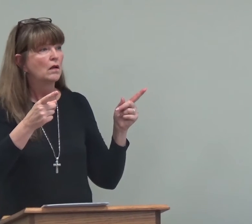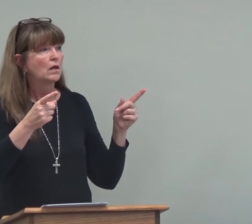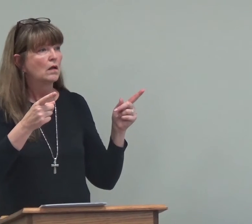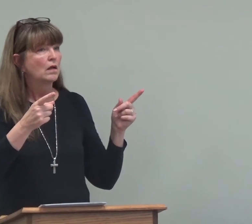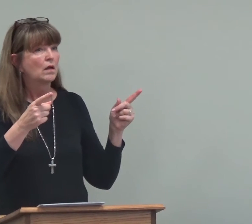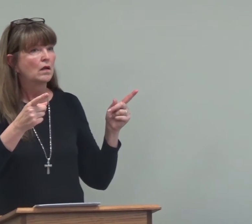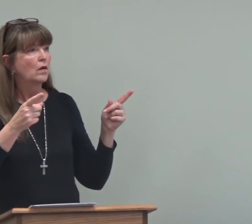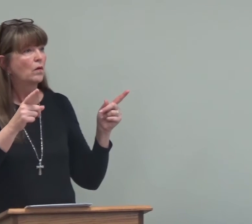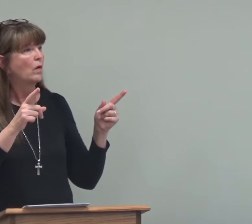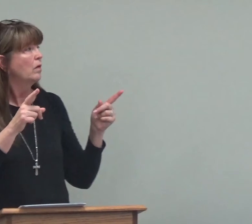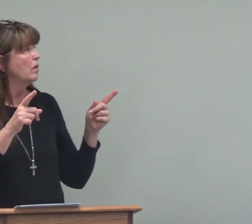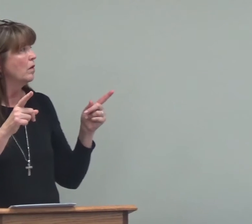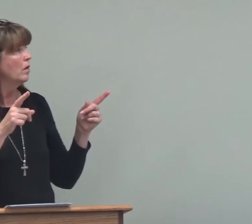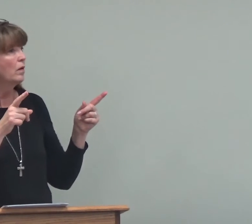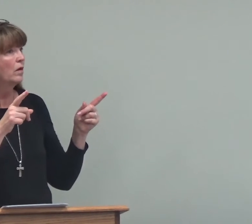Yeah? When?